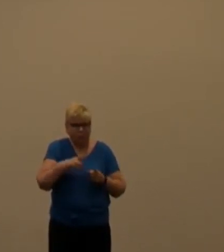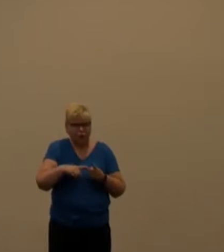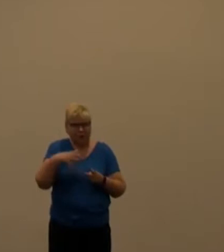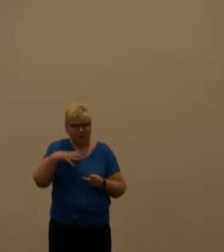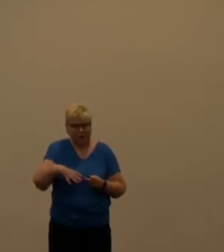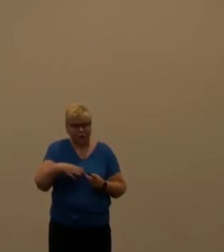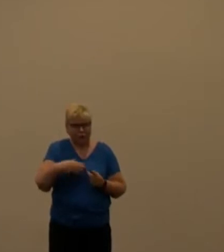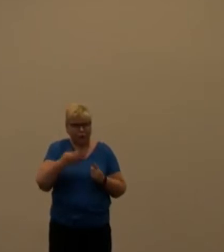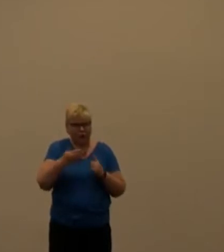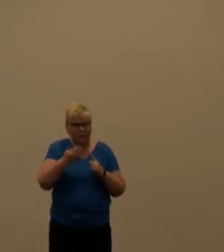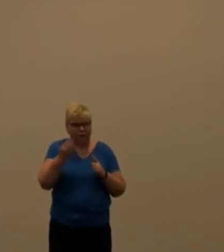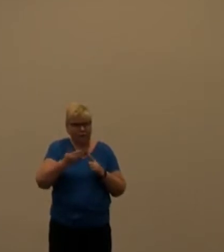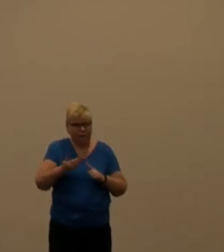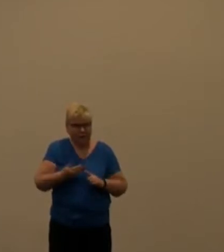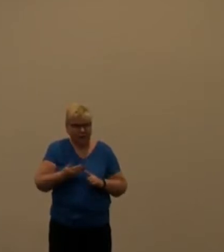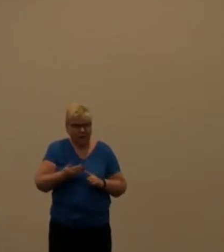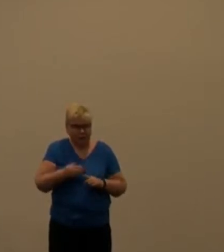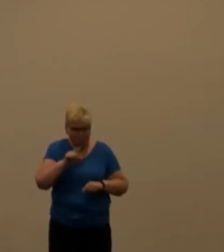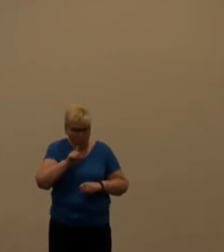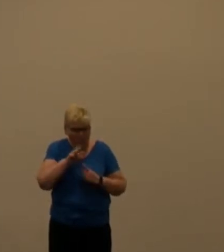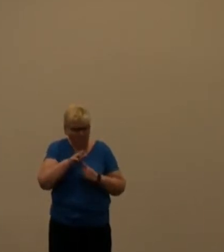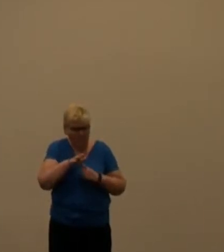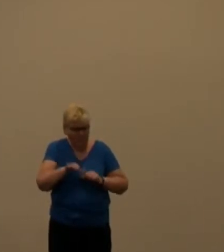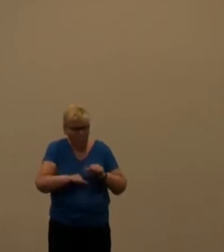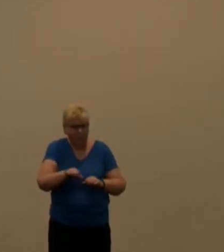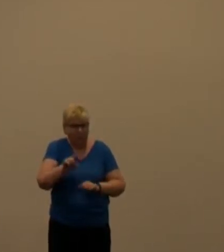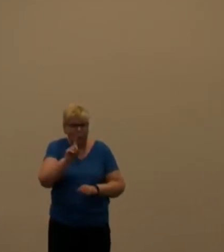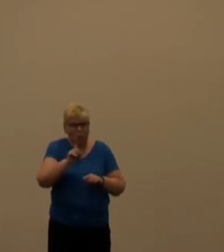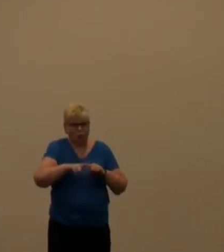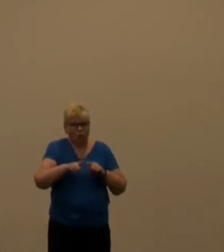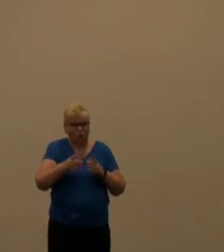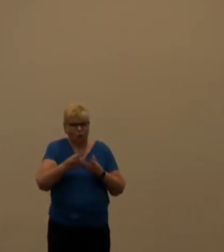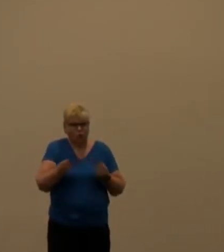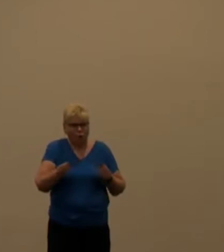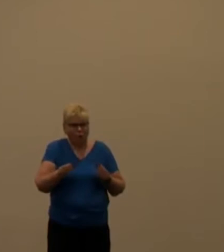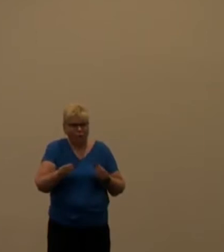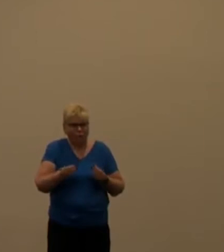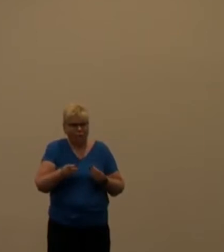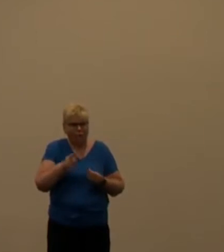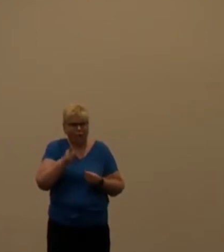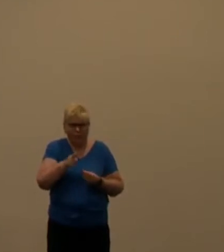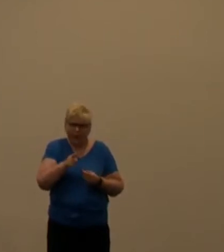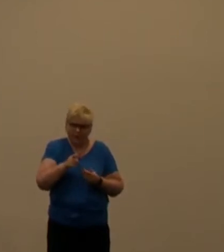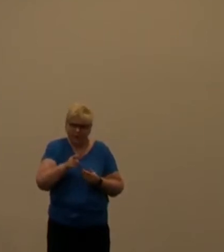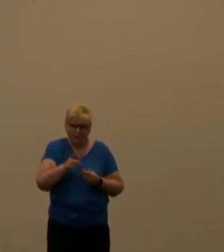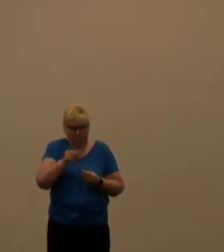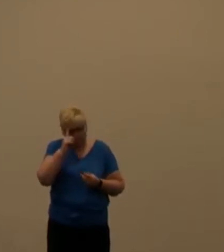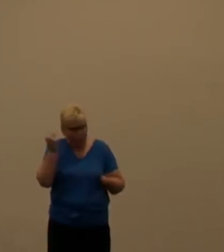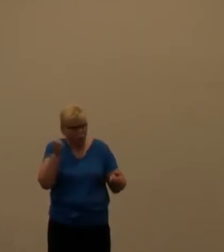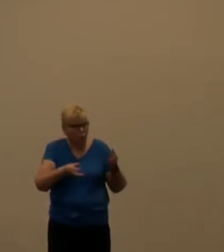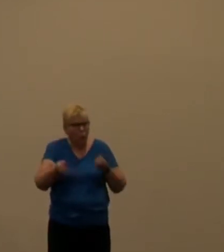identify what are your main processes, what are you trying to solve. And in the identify, that is the